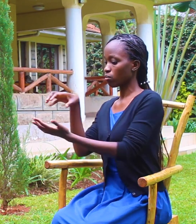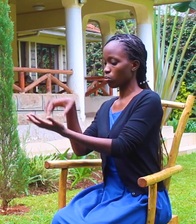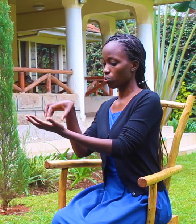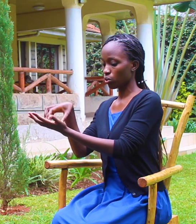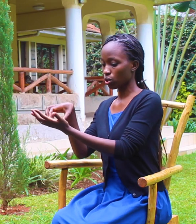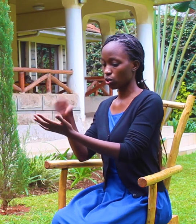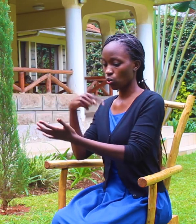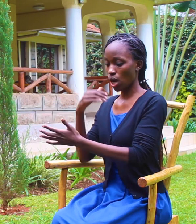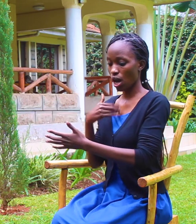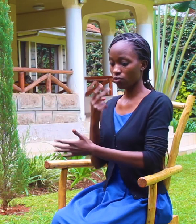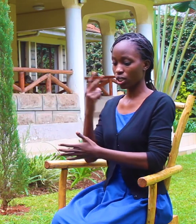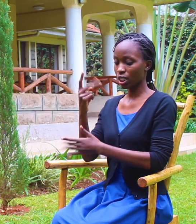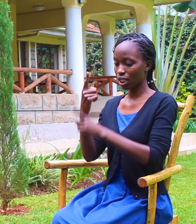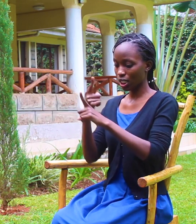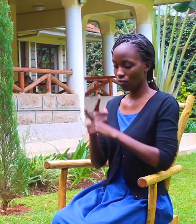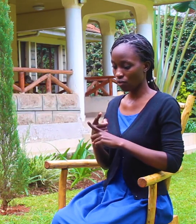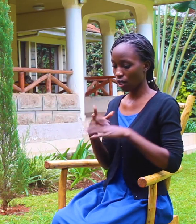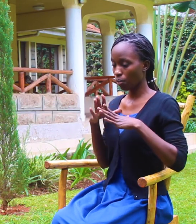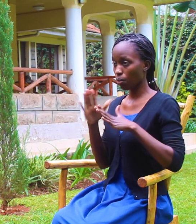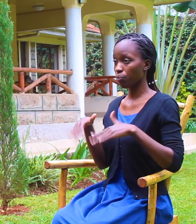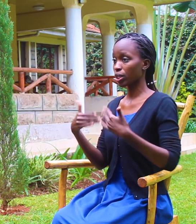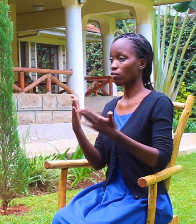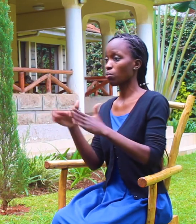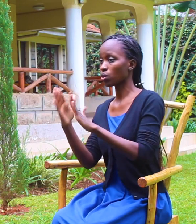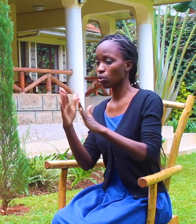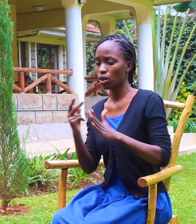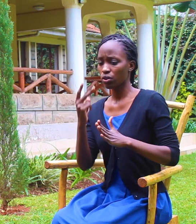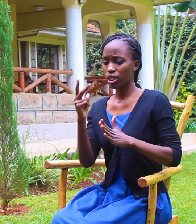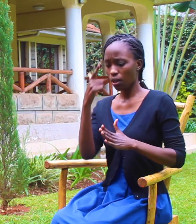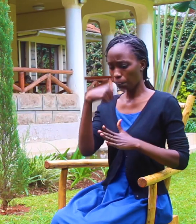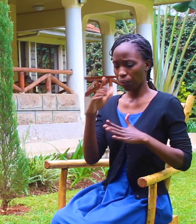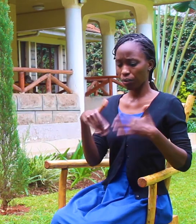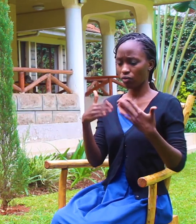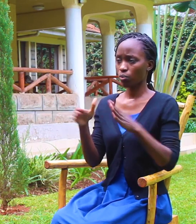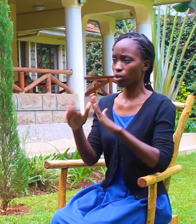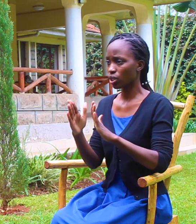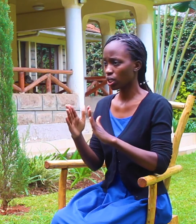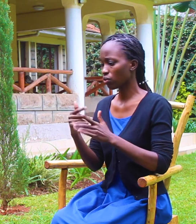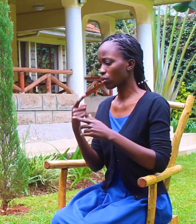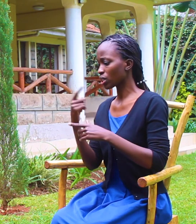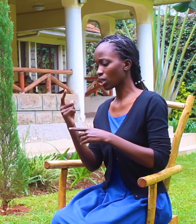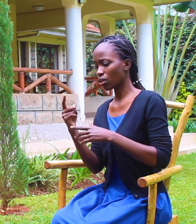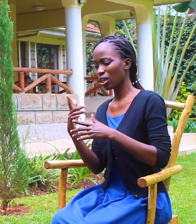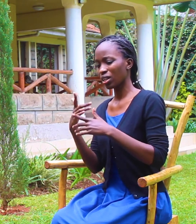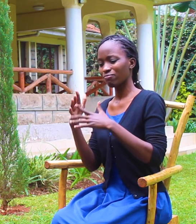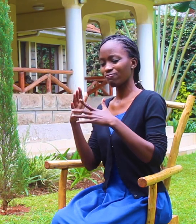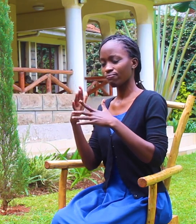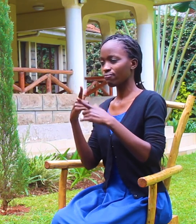different people being given positions. We have seen blind being given positions. We have people with albinism being given